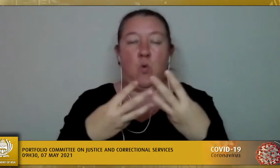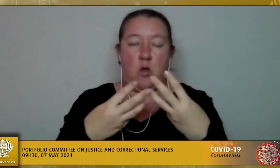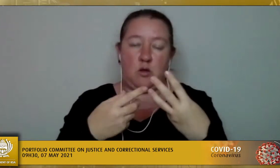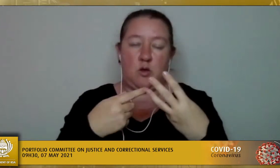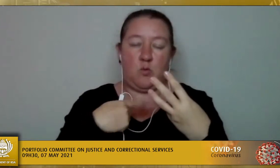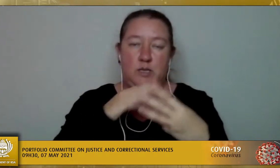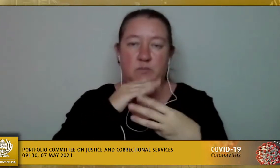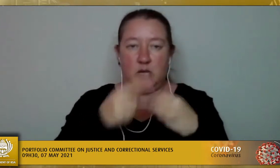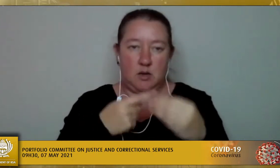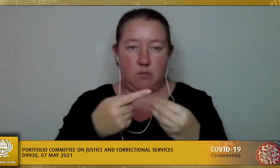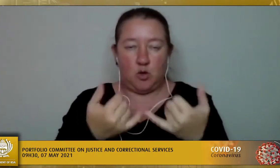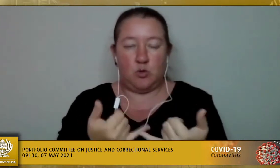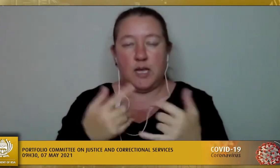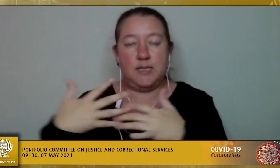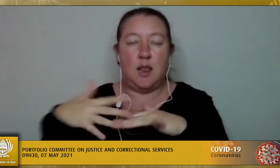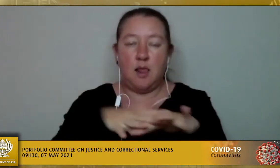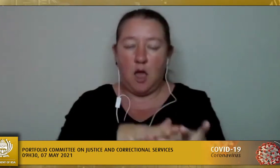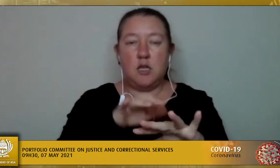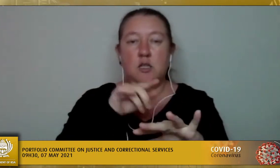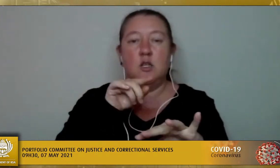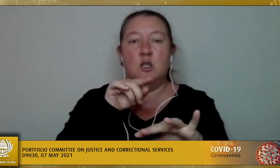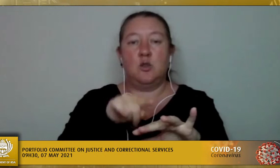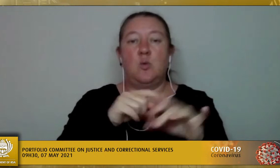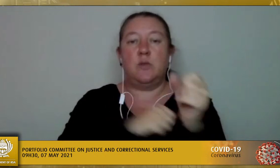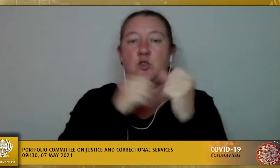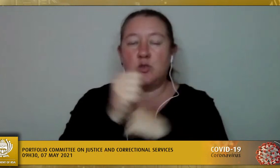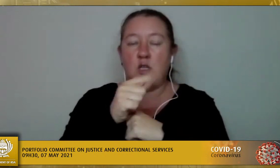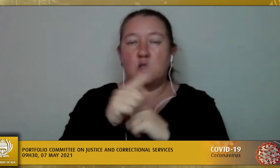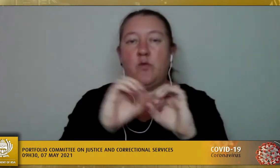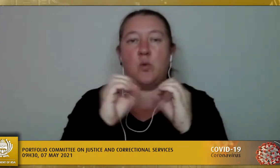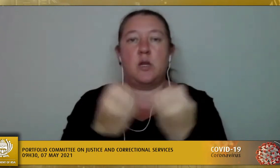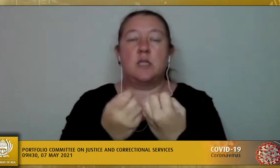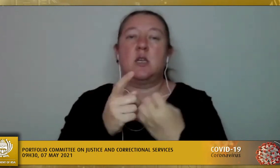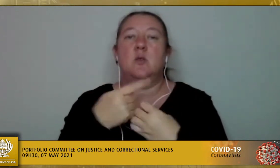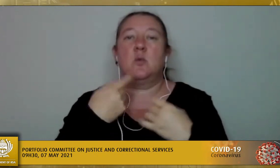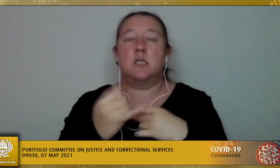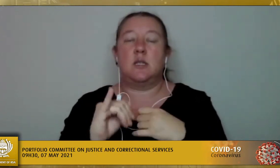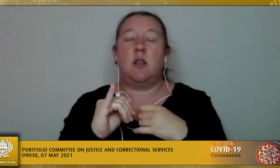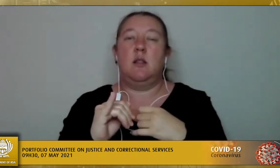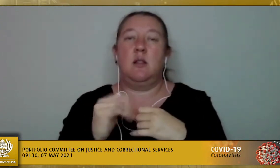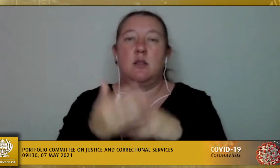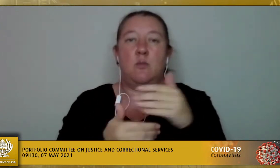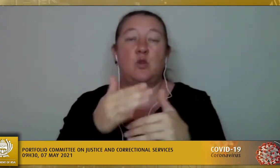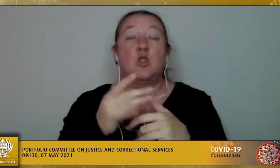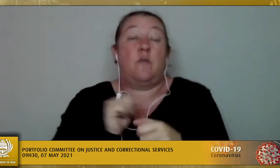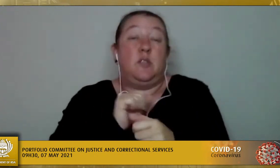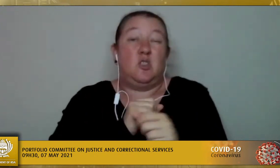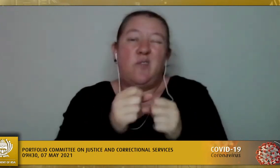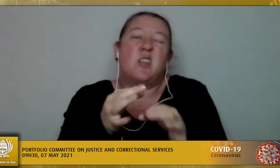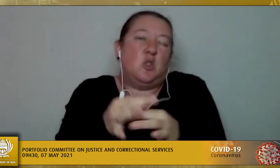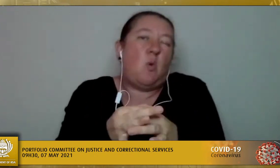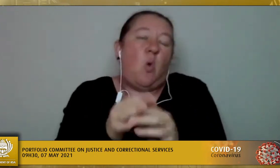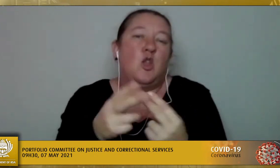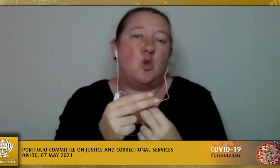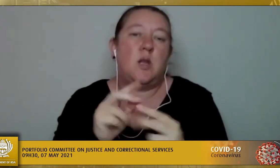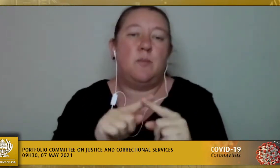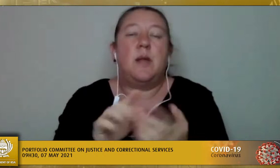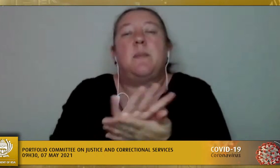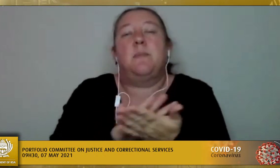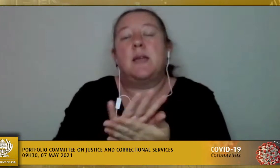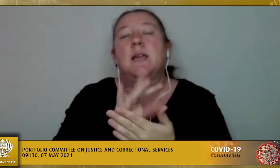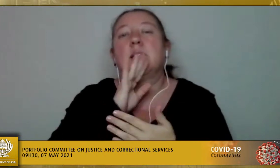aligned to the the structures of the organization we are still in the process of Staffing it it's a small unit but it basically speaks to